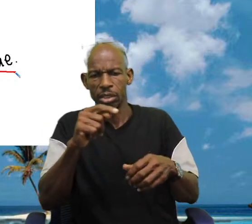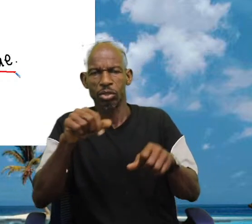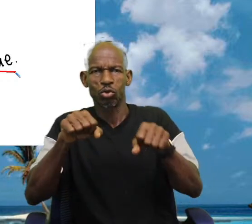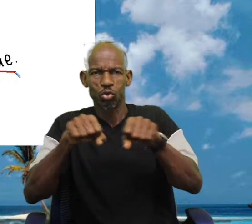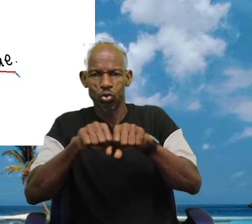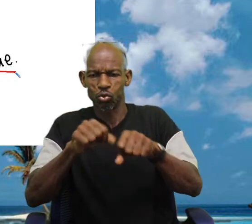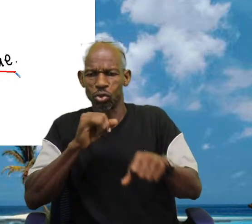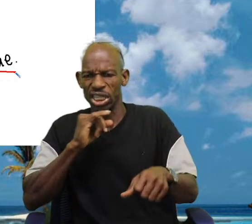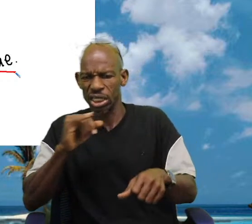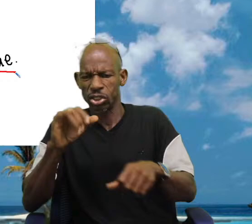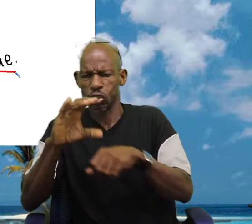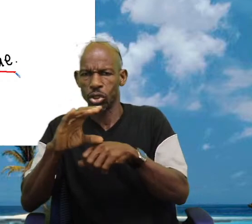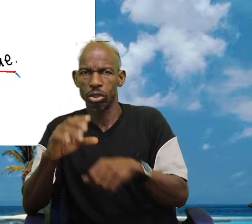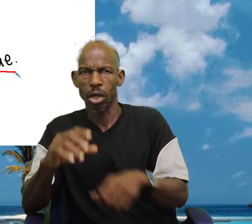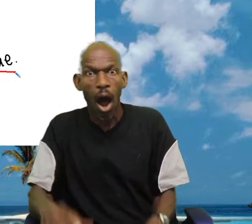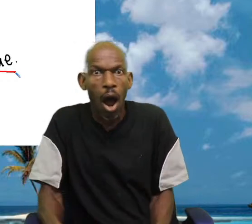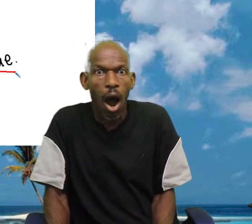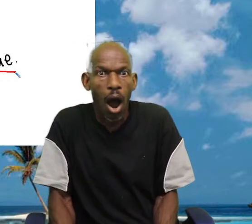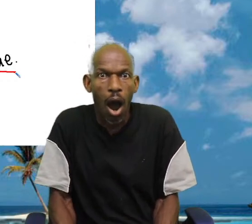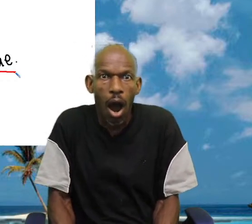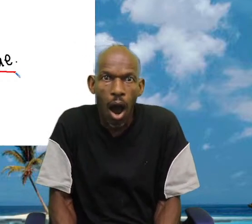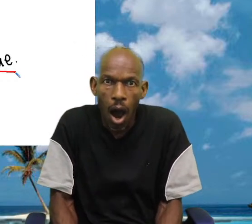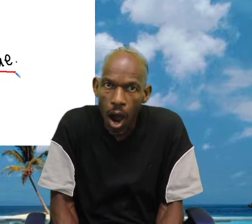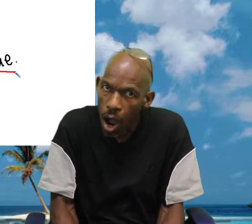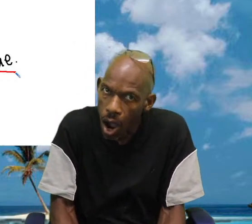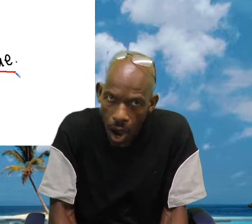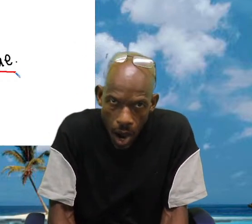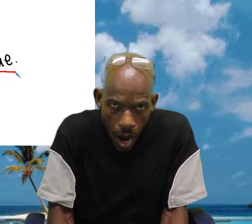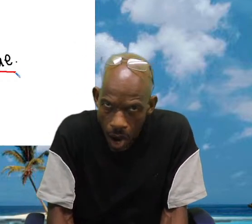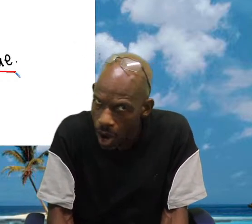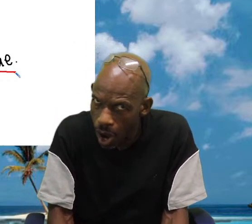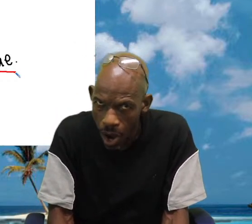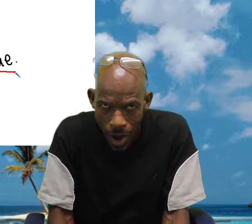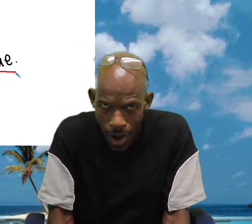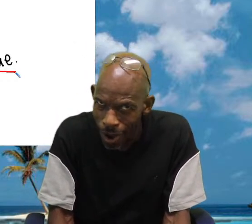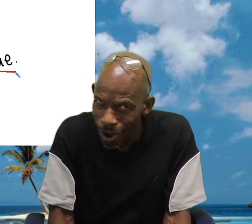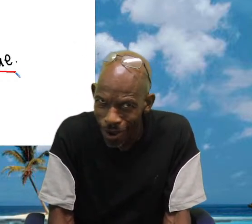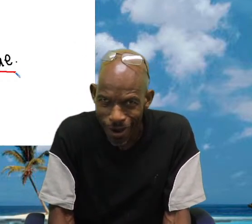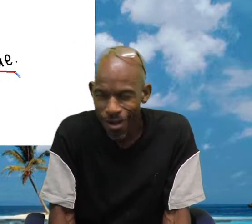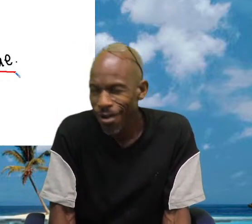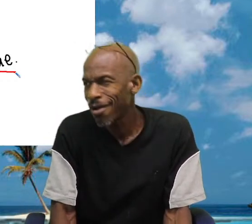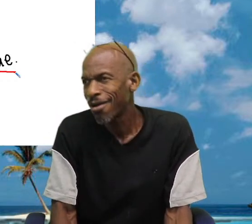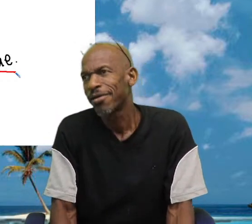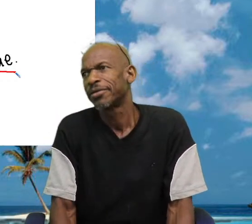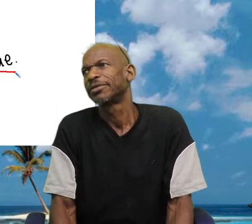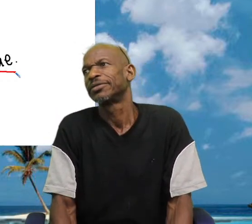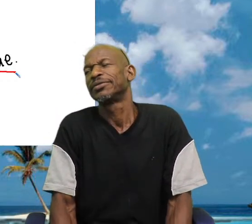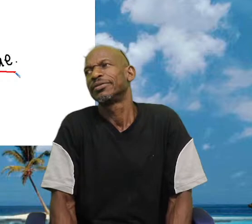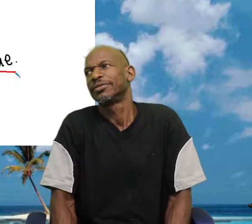shoe is church. Although we can use the word church to describe the shoe,